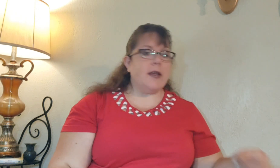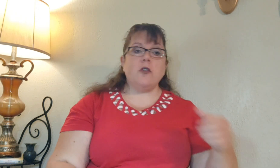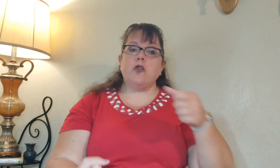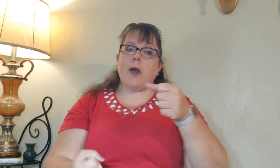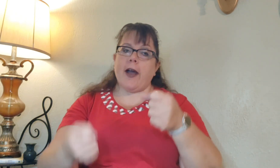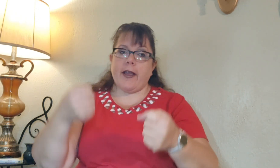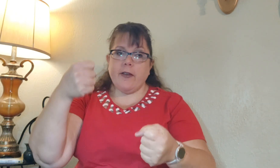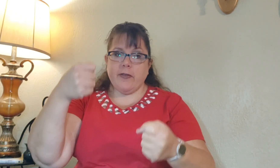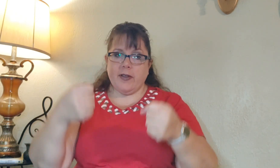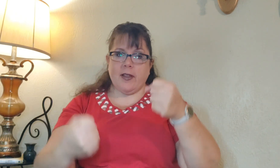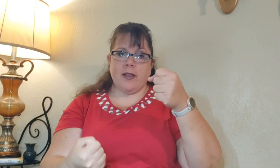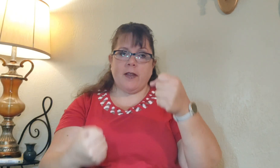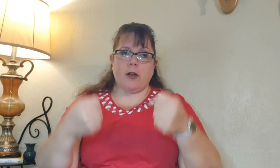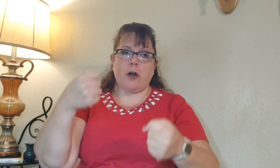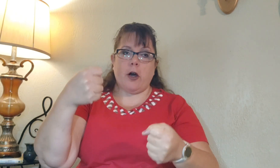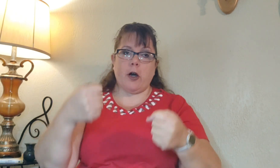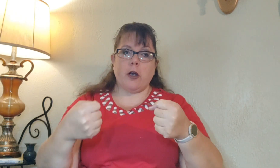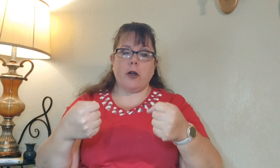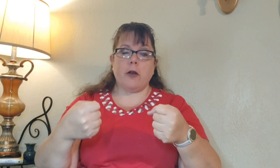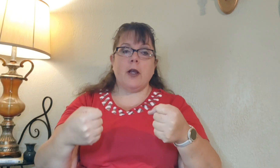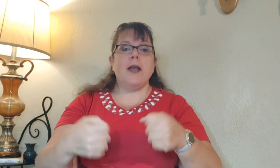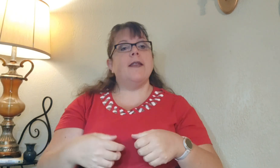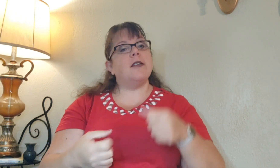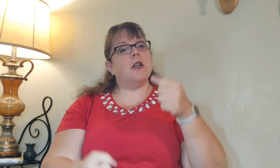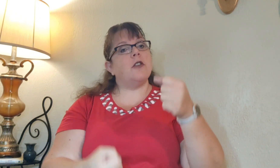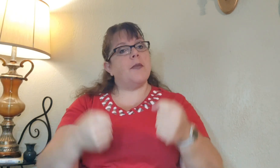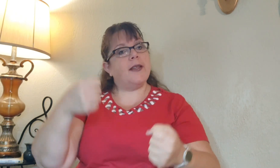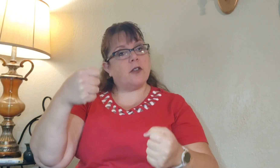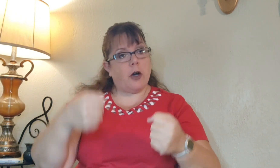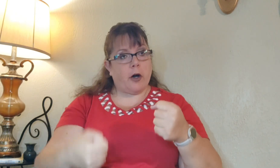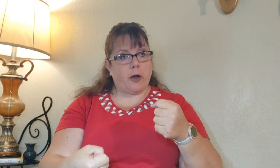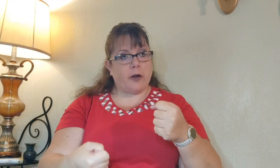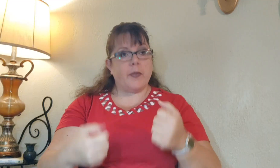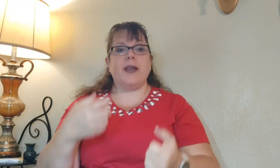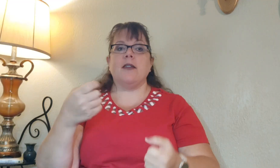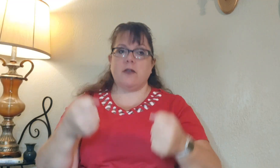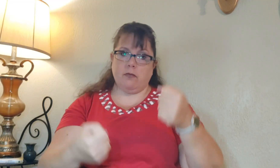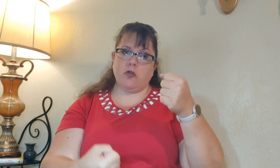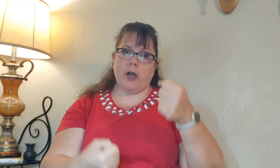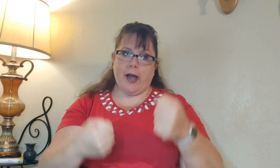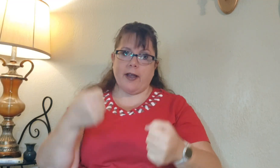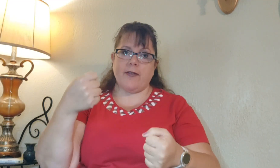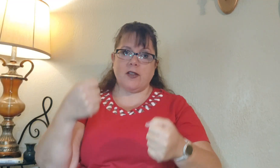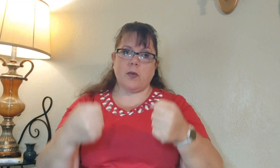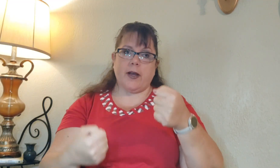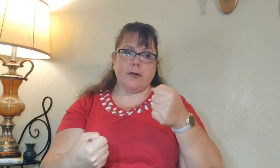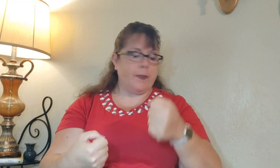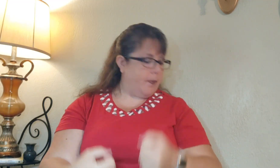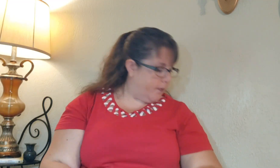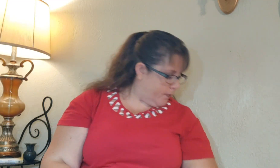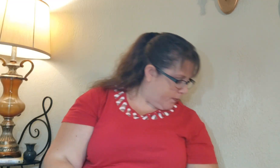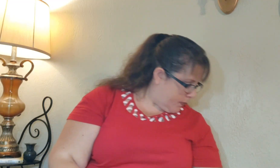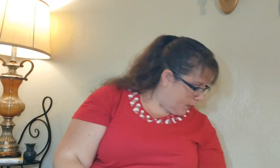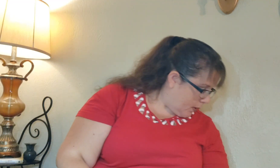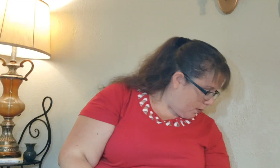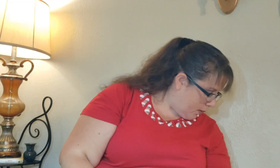Then drive, a car. This also means car, but it's drive as well.